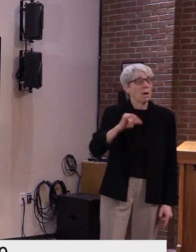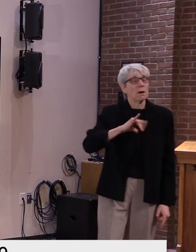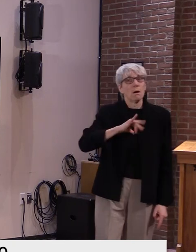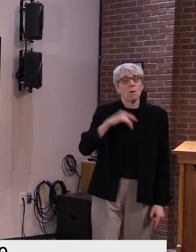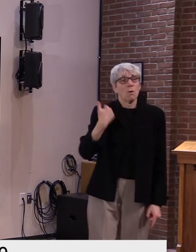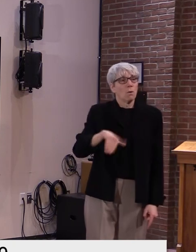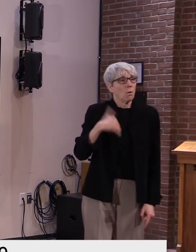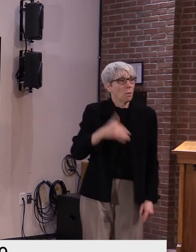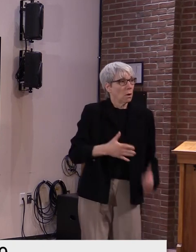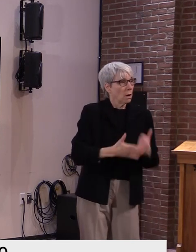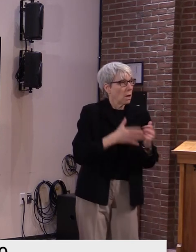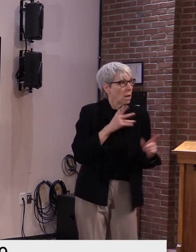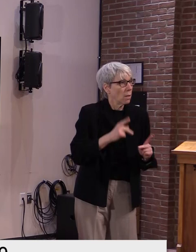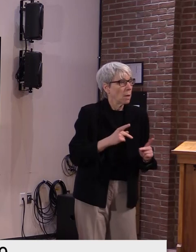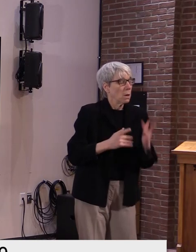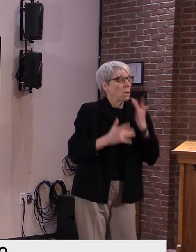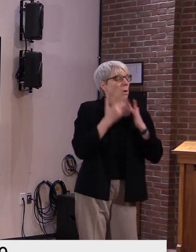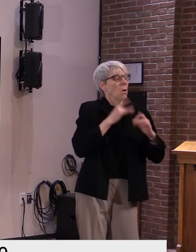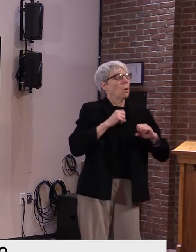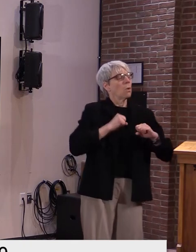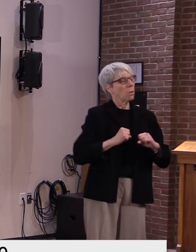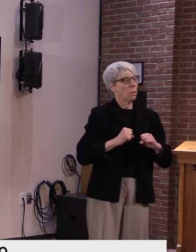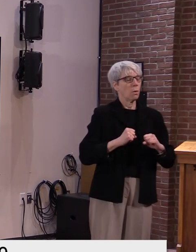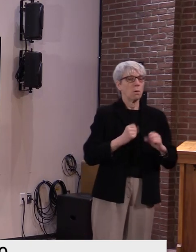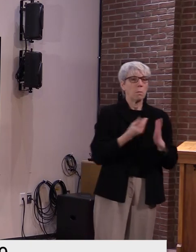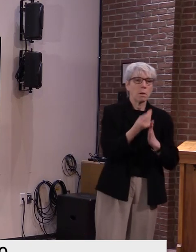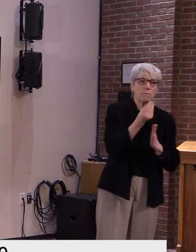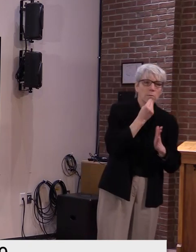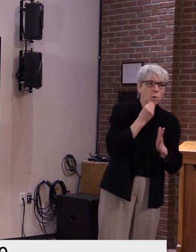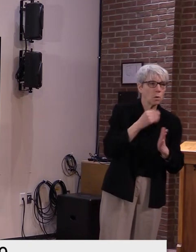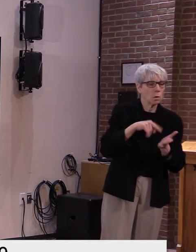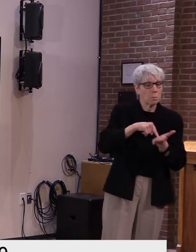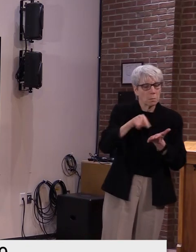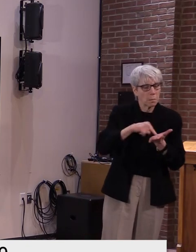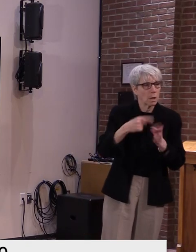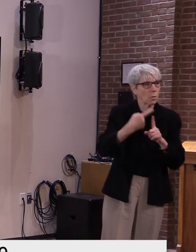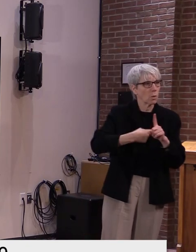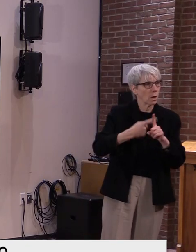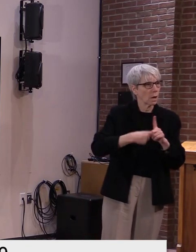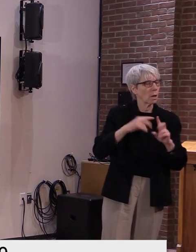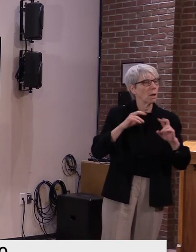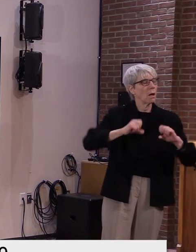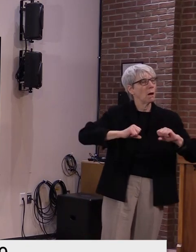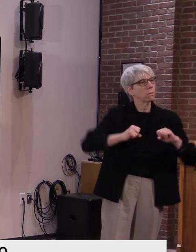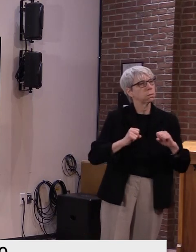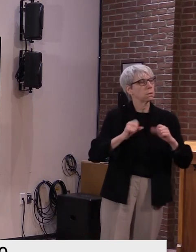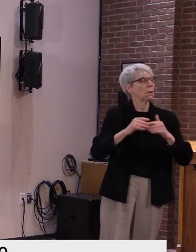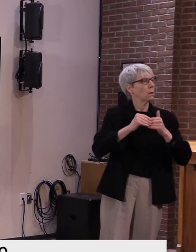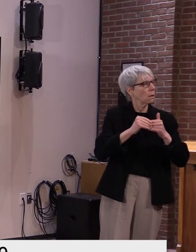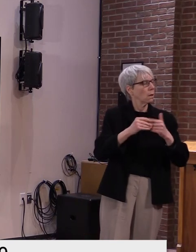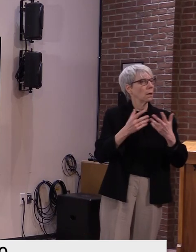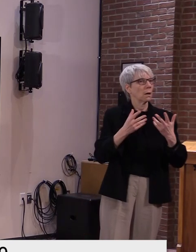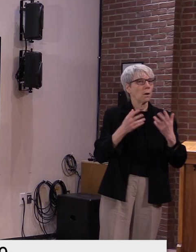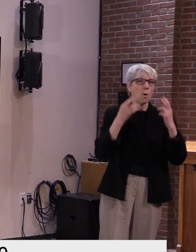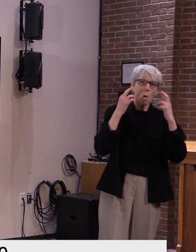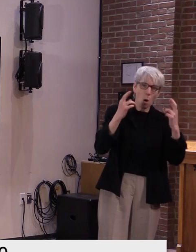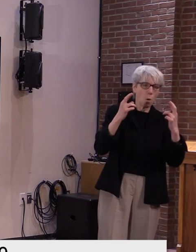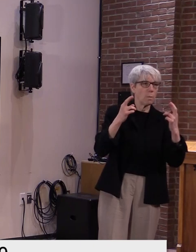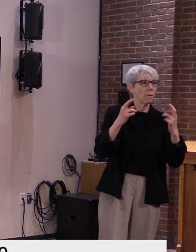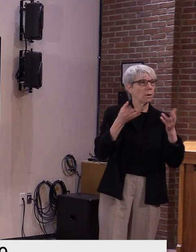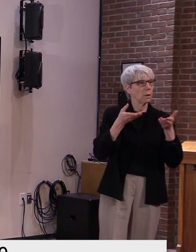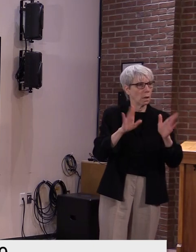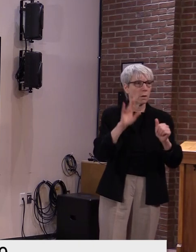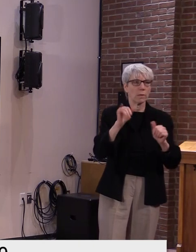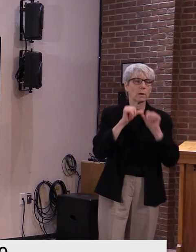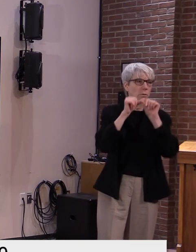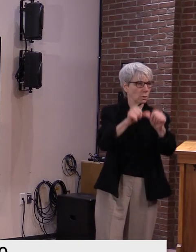able to give us the ability to continue with the unemployment benefits.